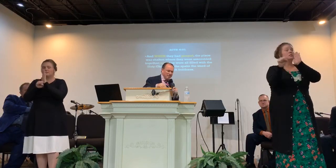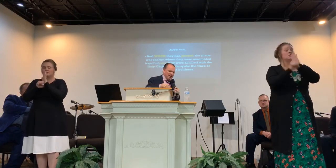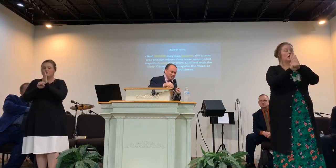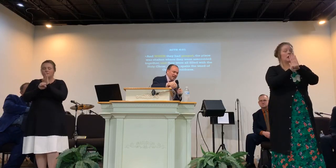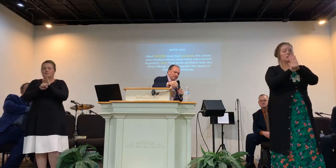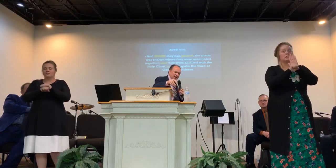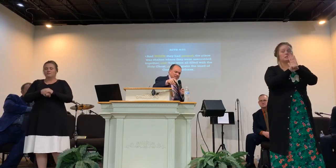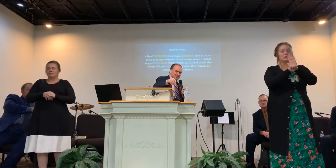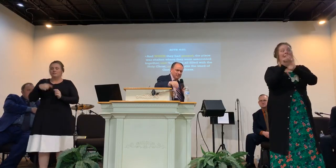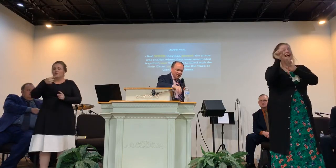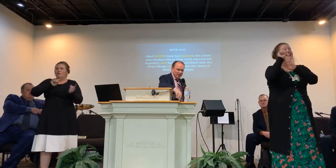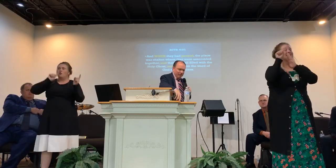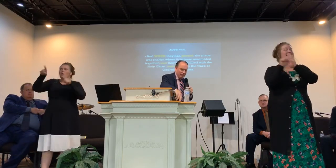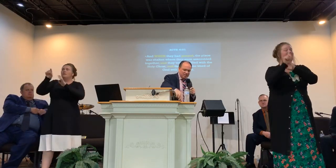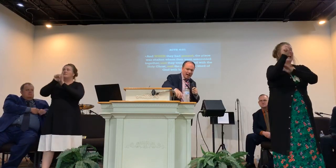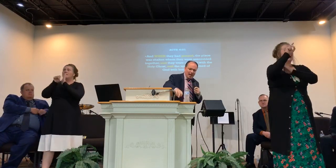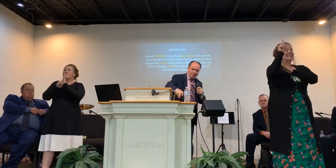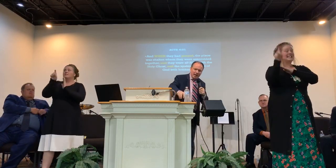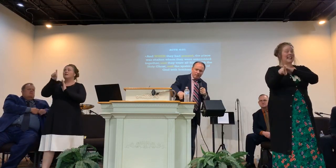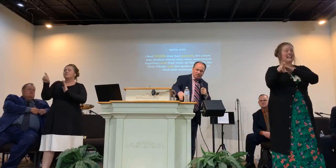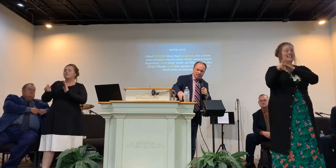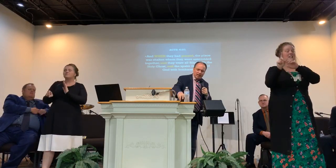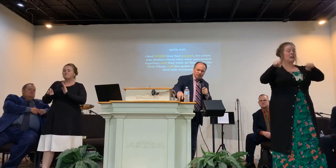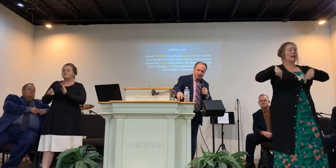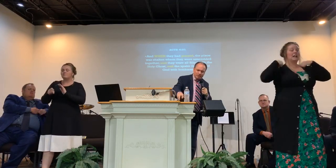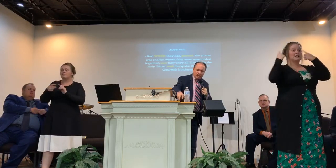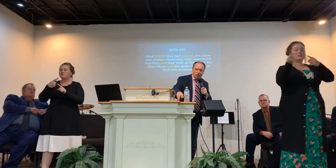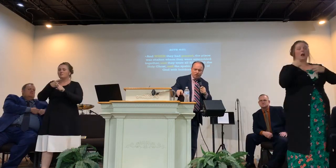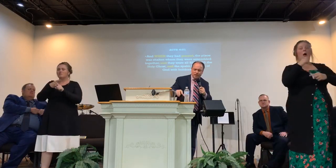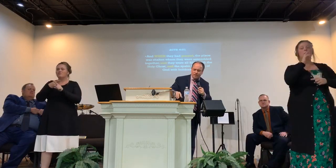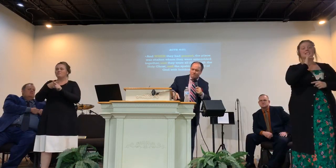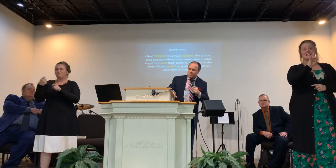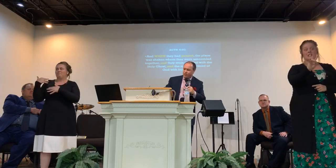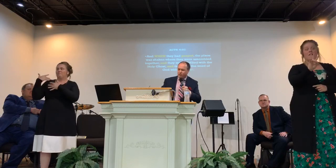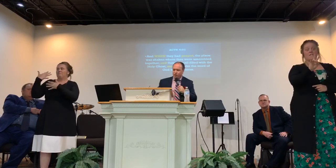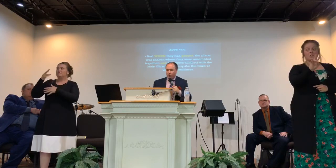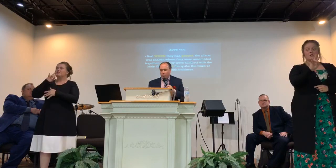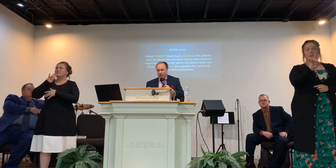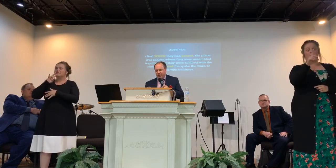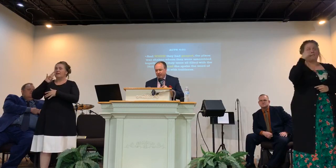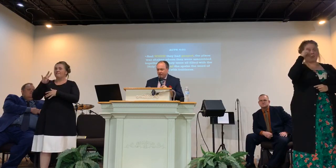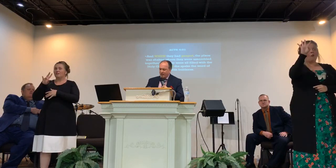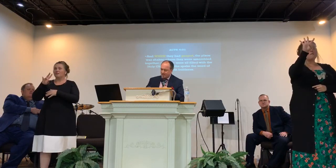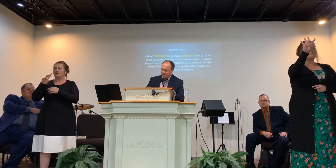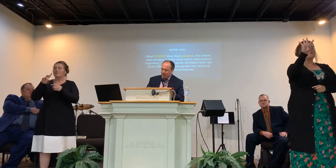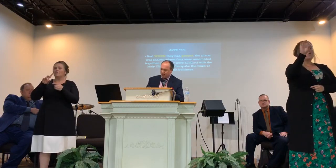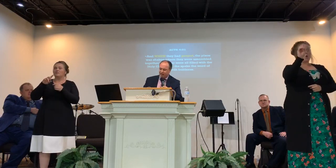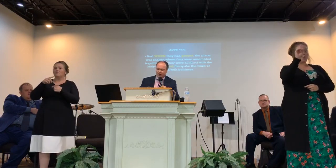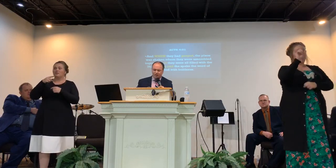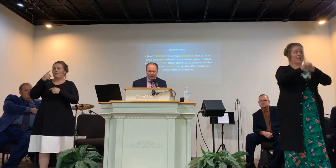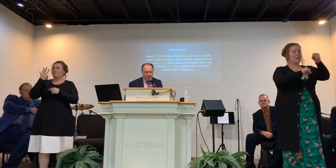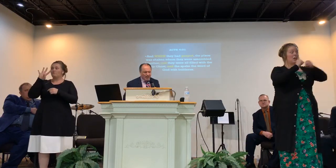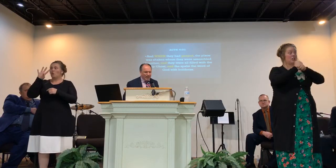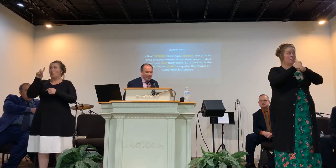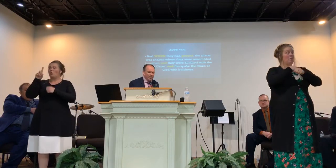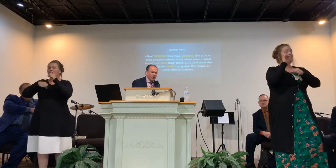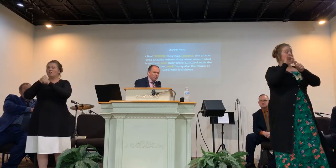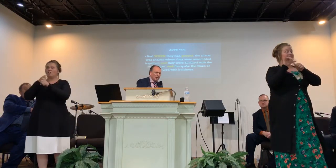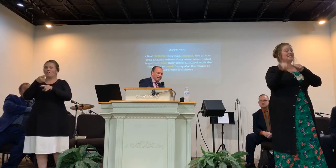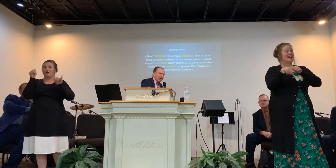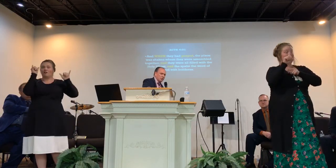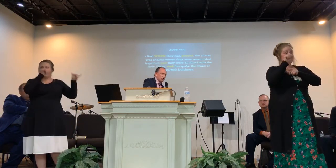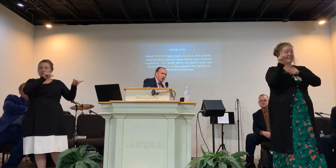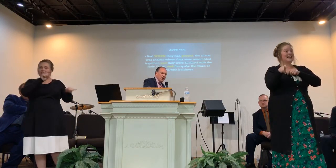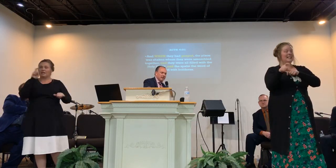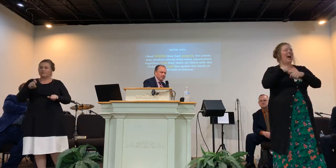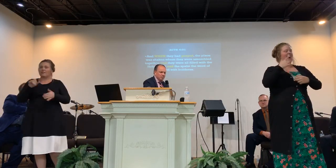I've been in the state of Texas from the time that I was 7 years old. For 41 years, I stayed there, and I felt